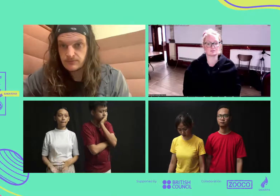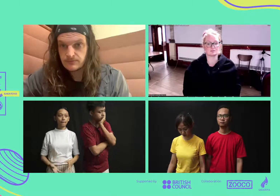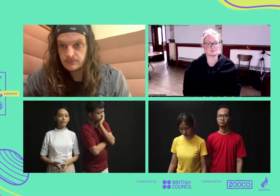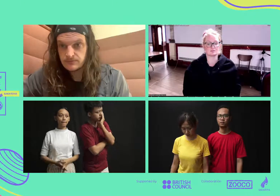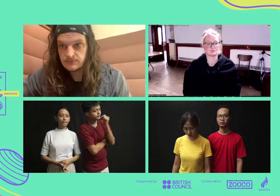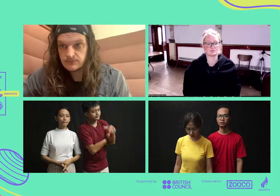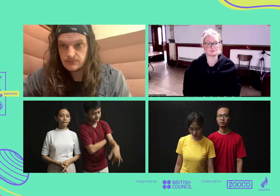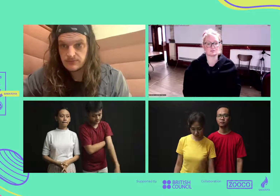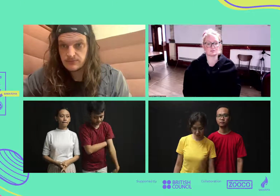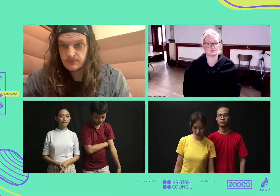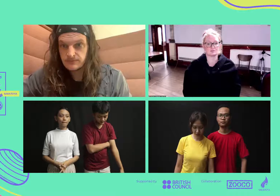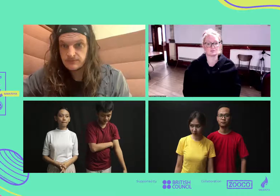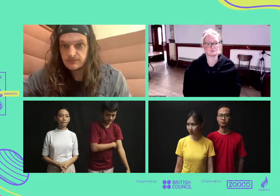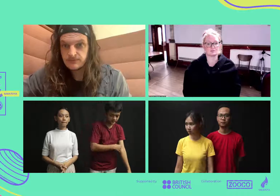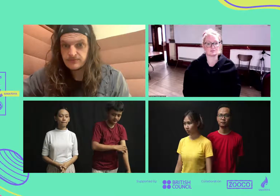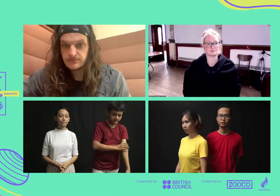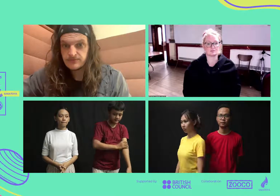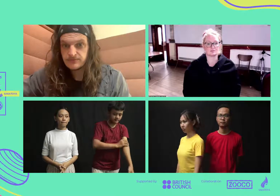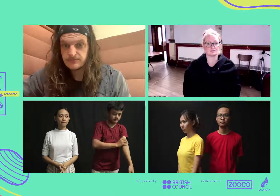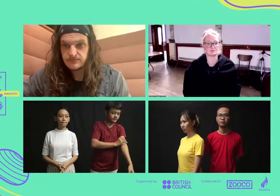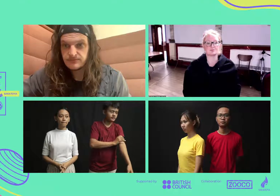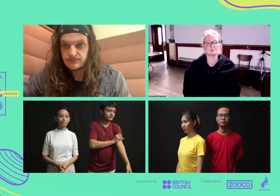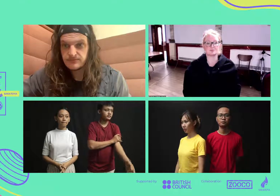you can apply that same principle.